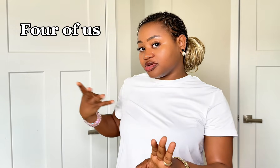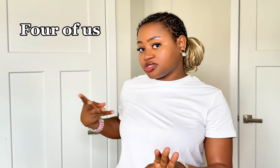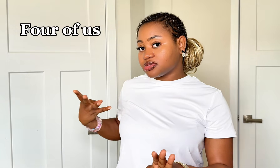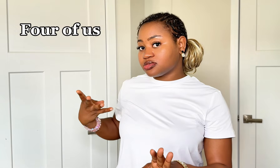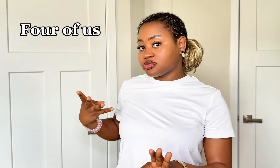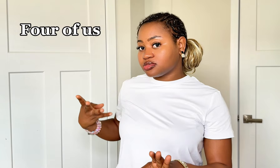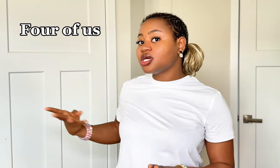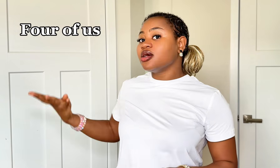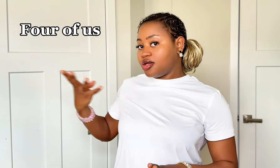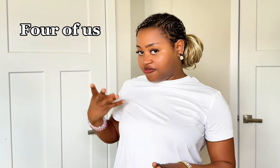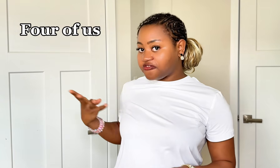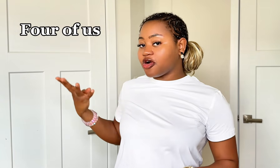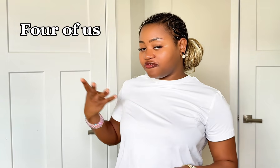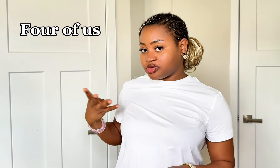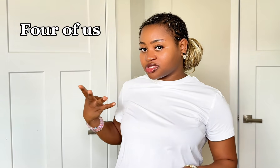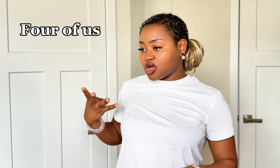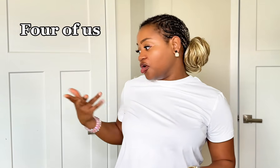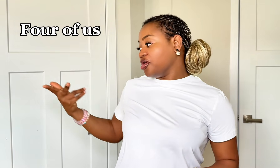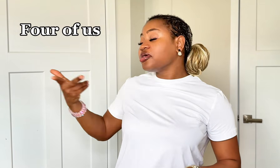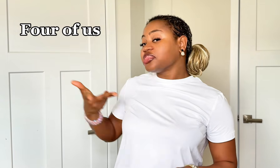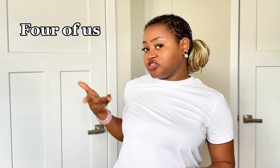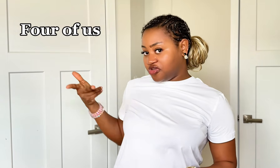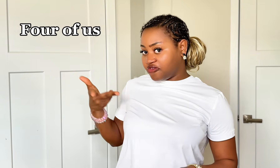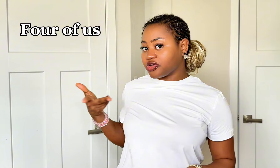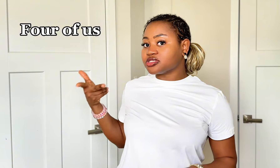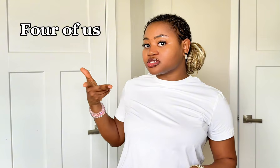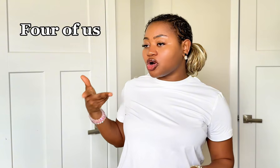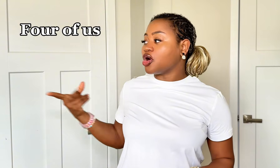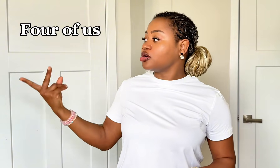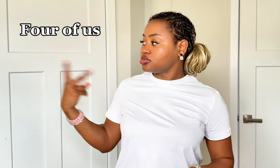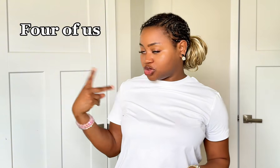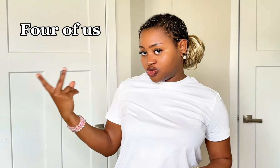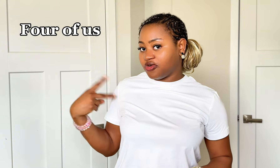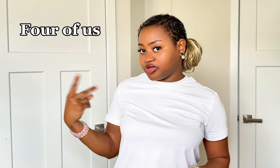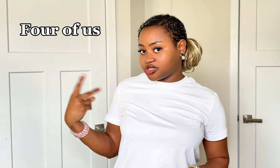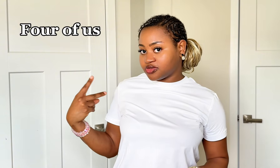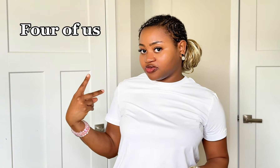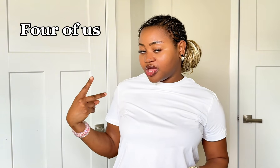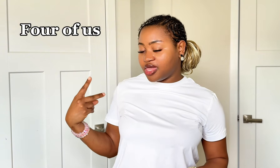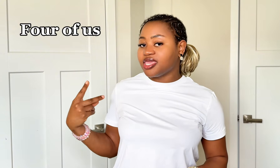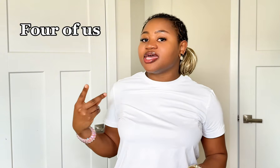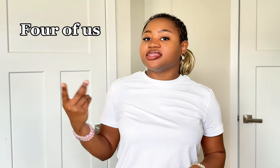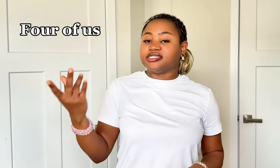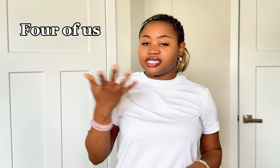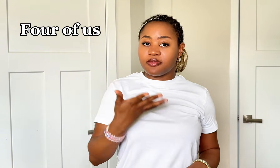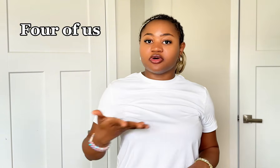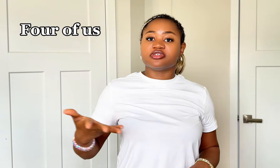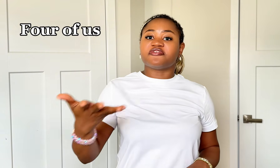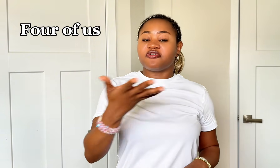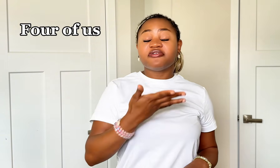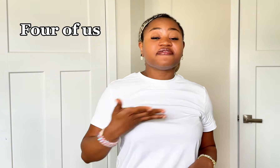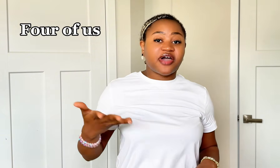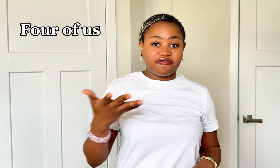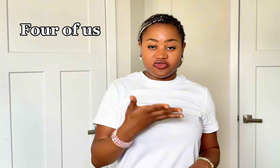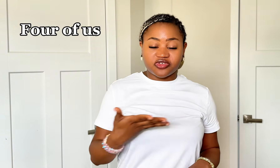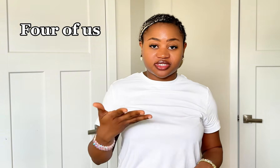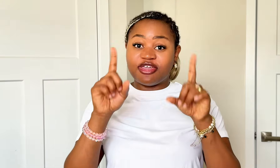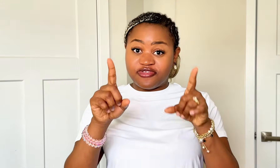us. Four of us, or three of us, or two of us, right? The same goes for five of us. If you're